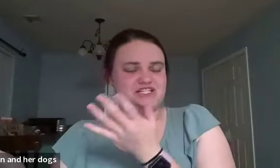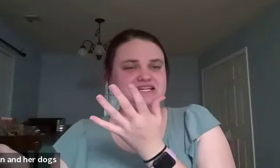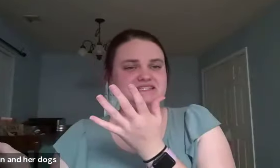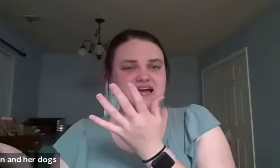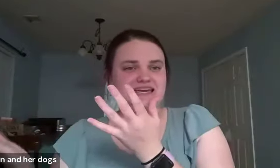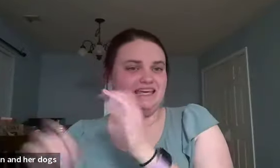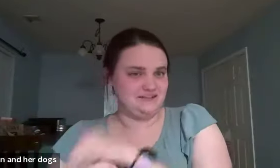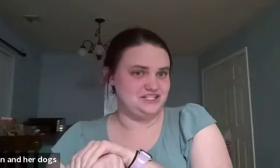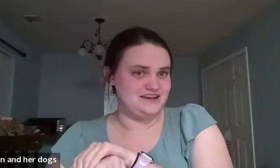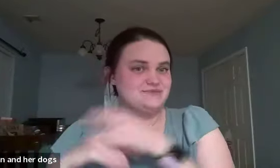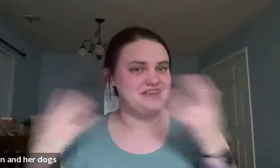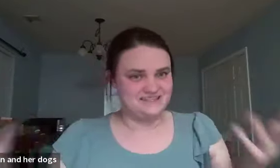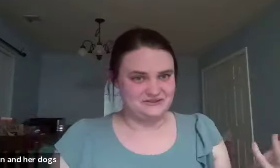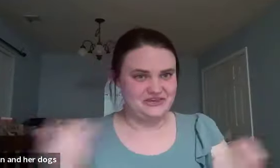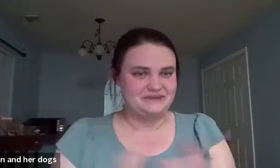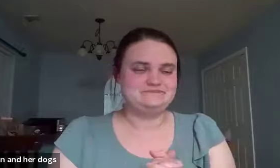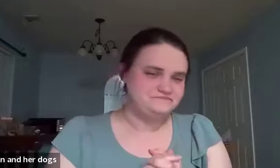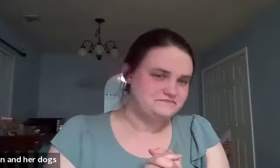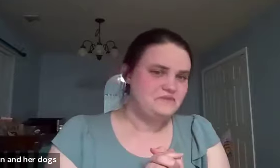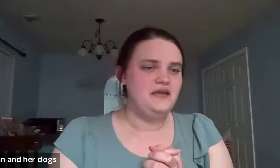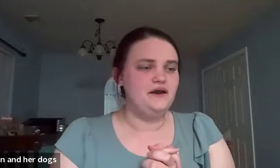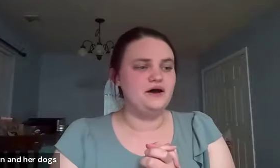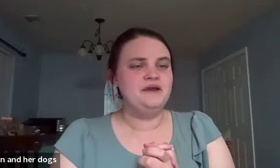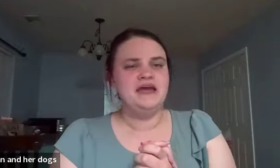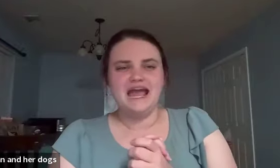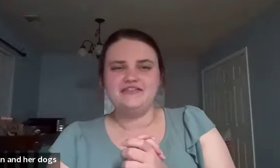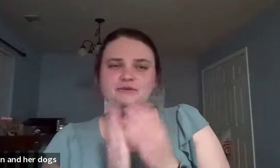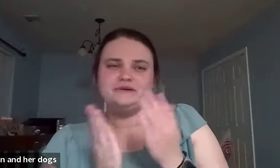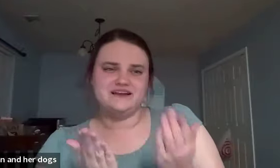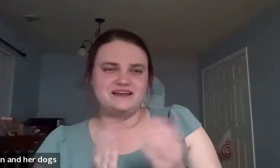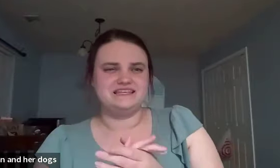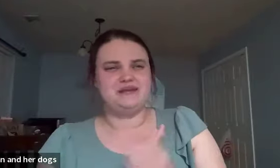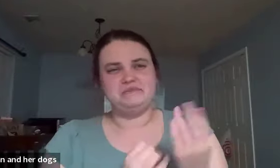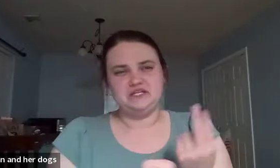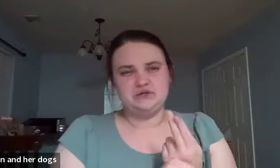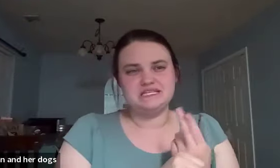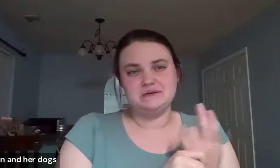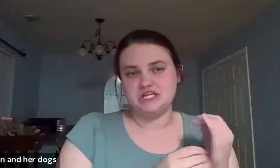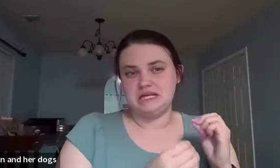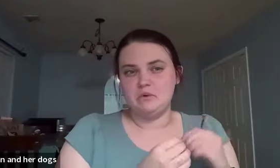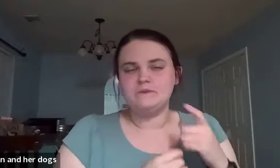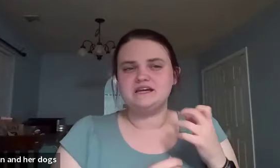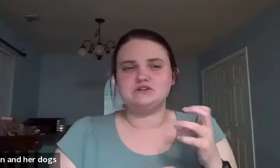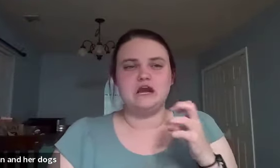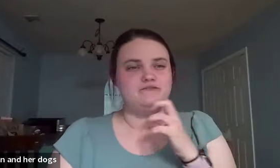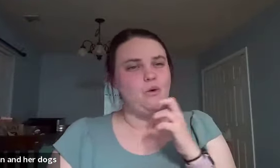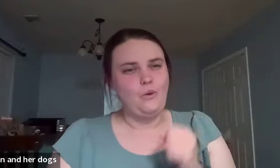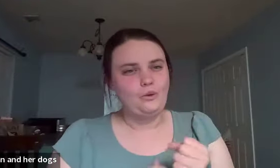much as like English does with that sort of thing. And there will be signs that may not be used as much anymore because they're kind of